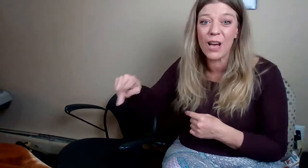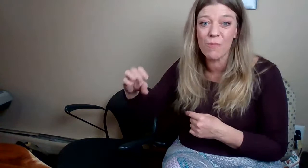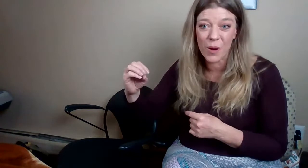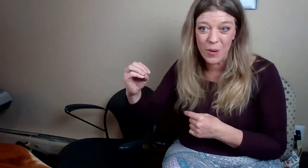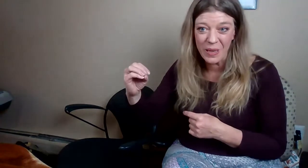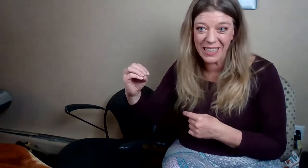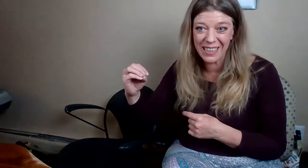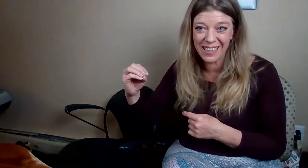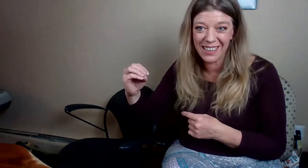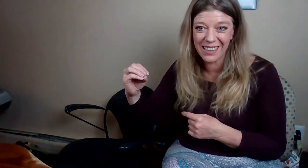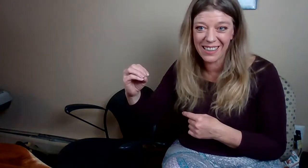Hippo.